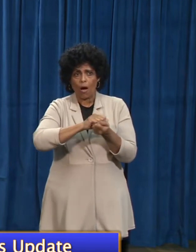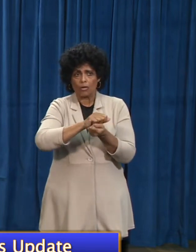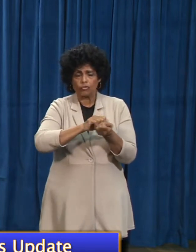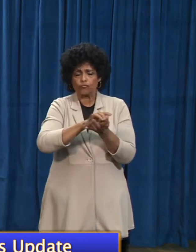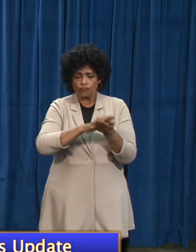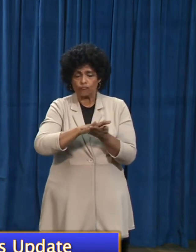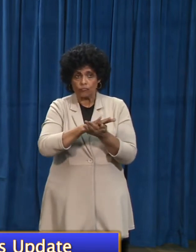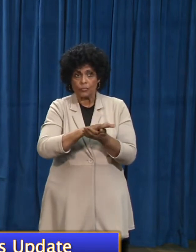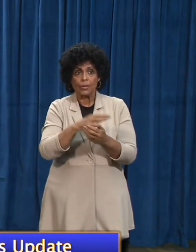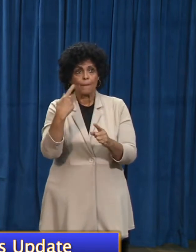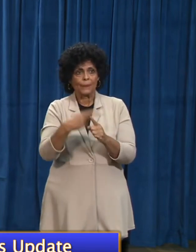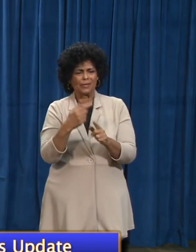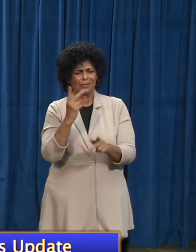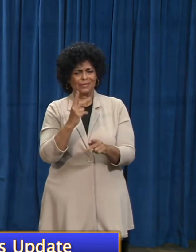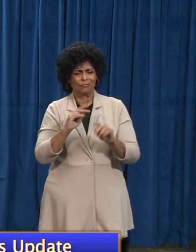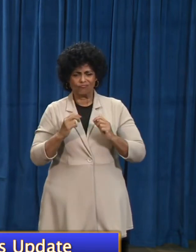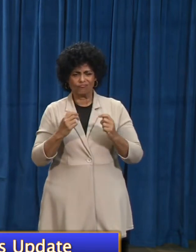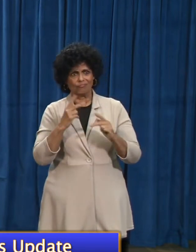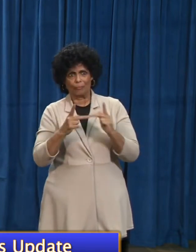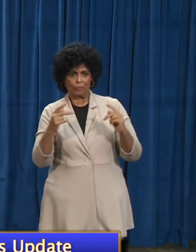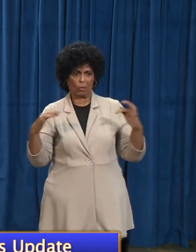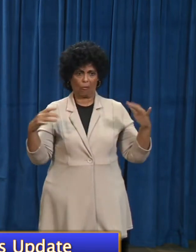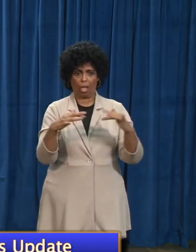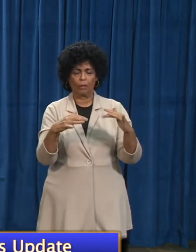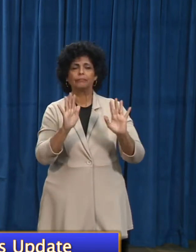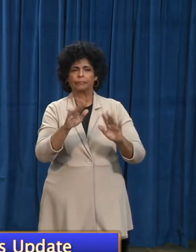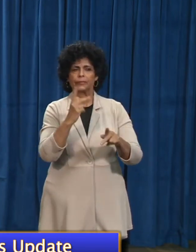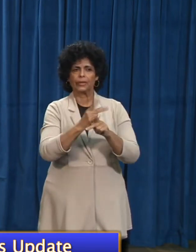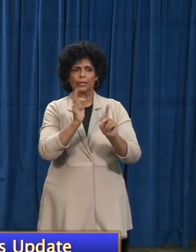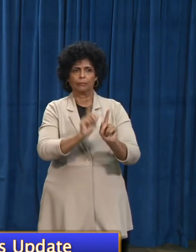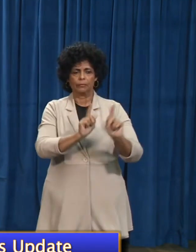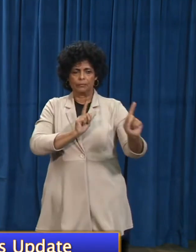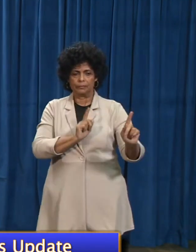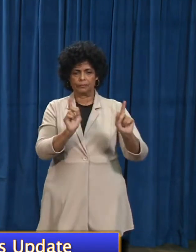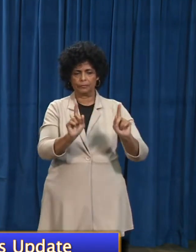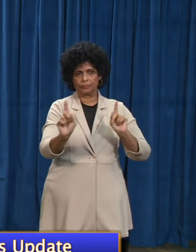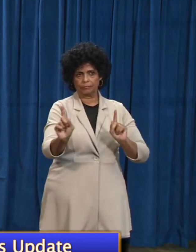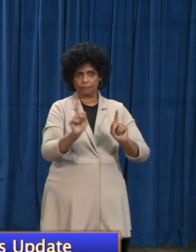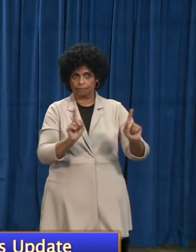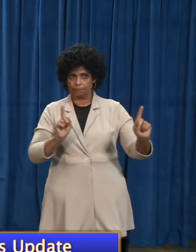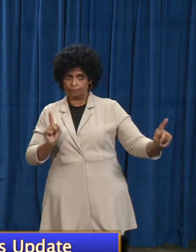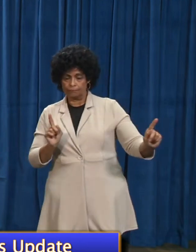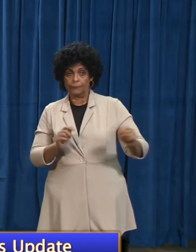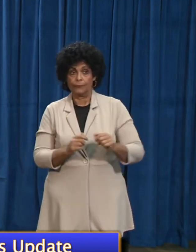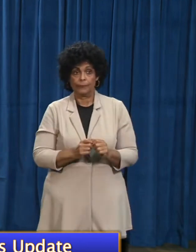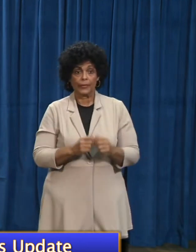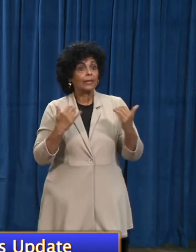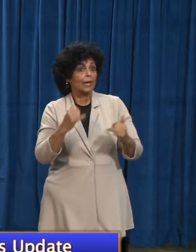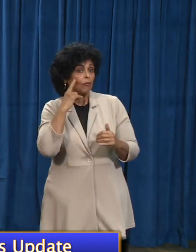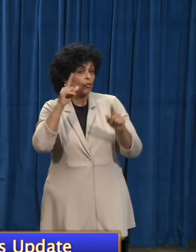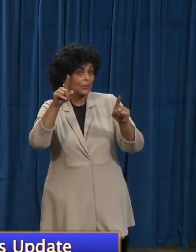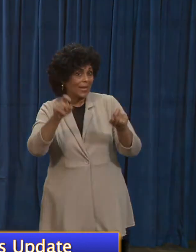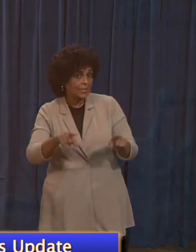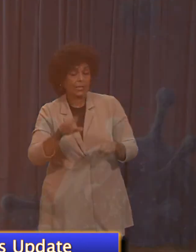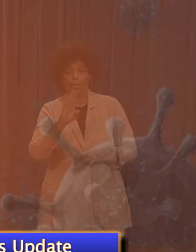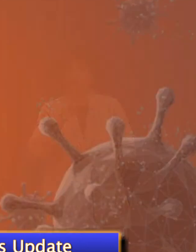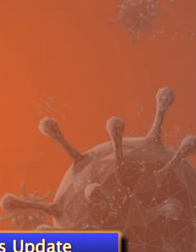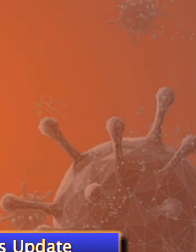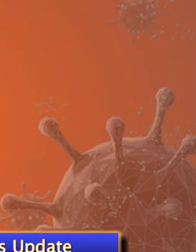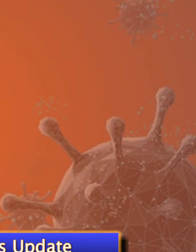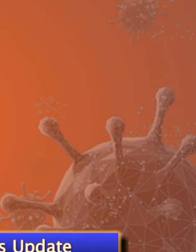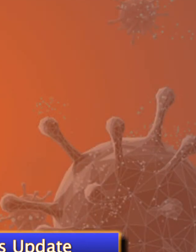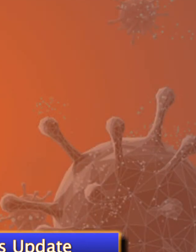distancing in crowded spaces. As for testing, the line at Barnett Park closed at noon